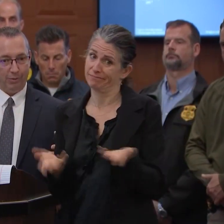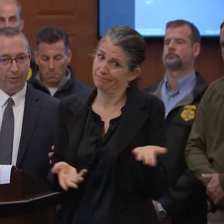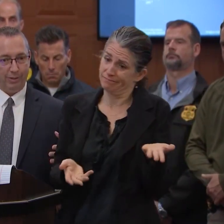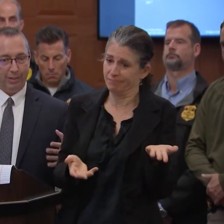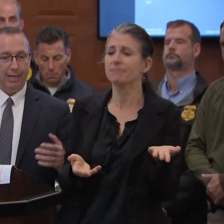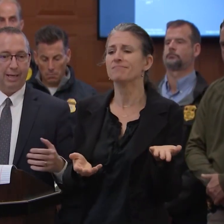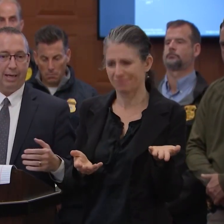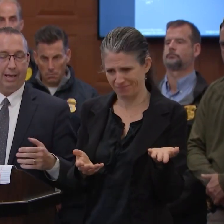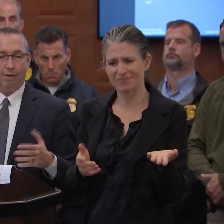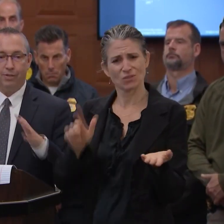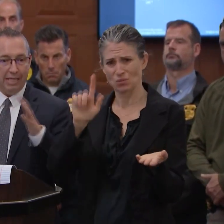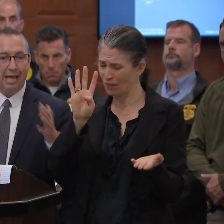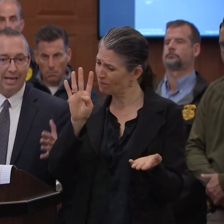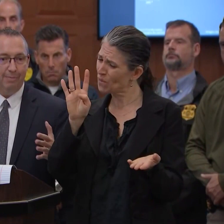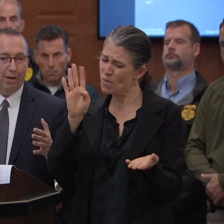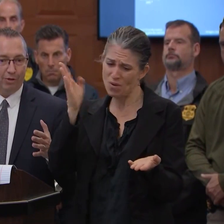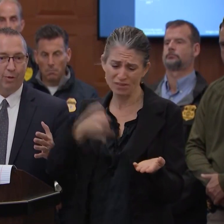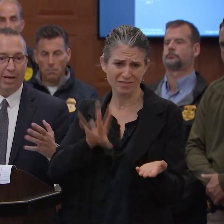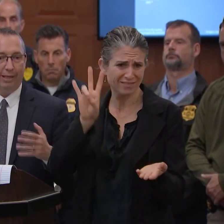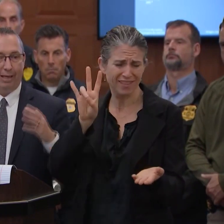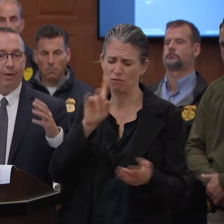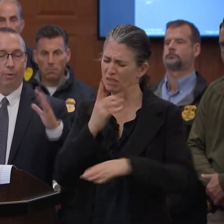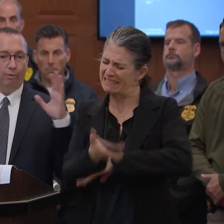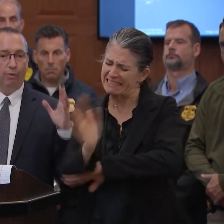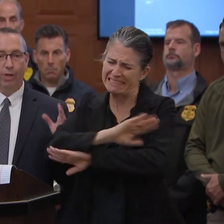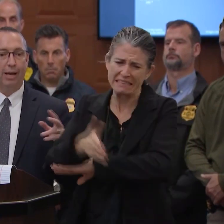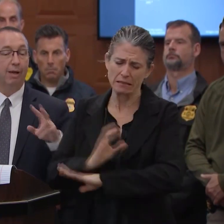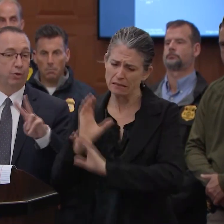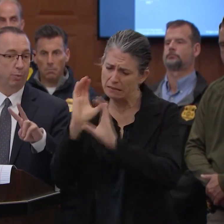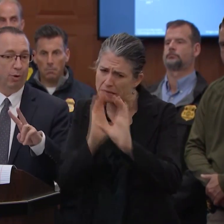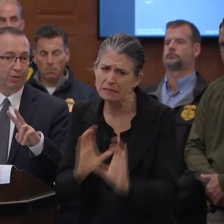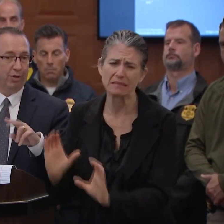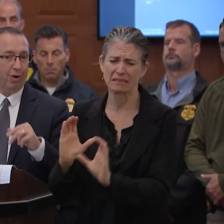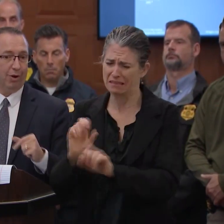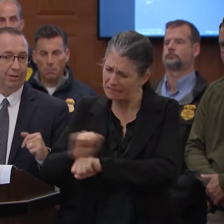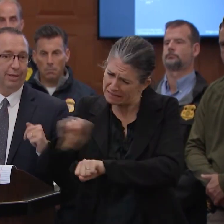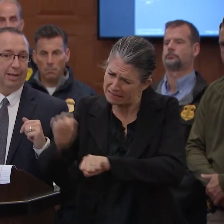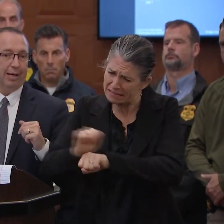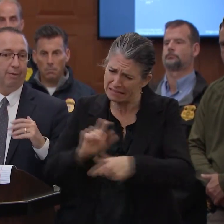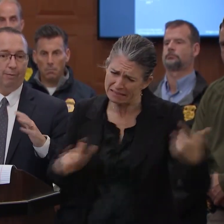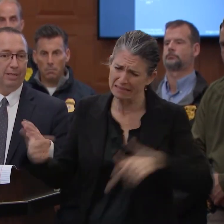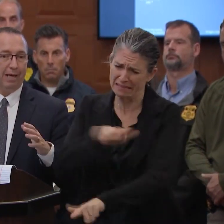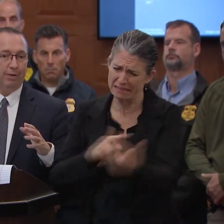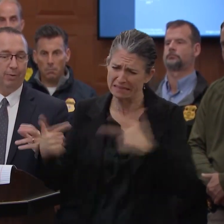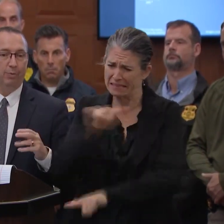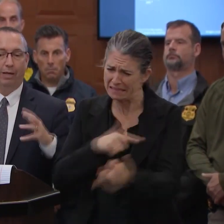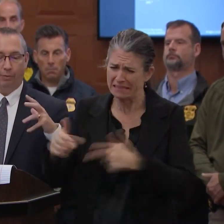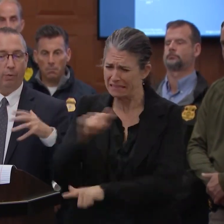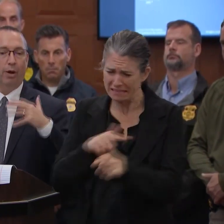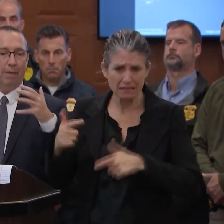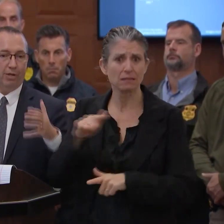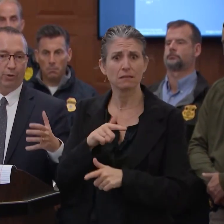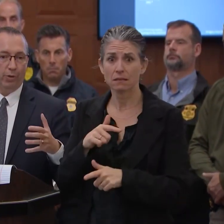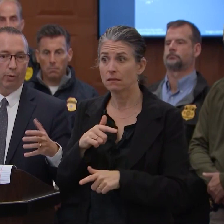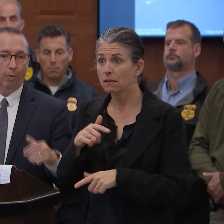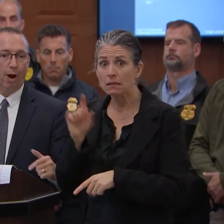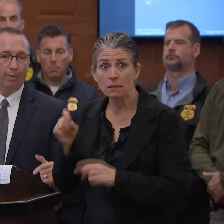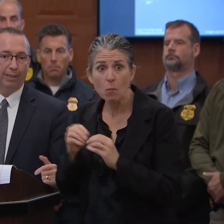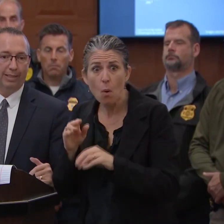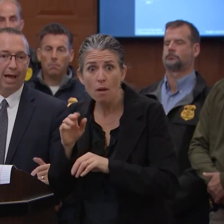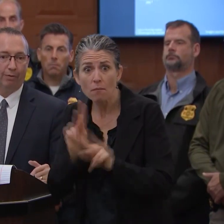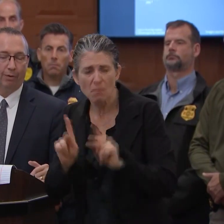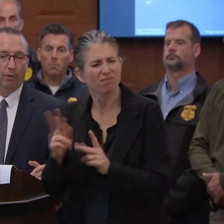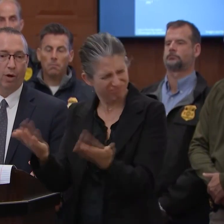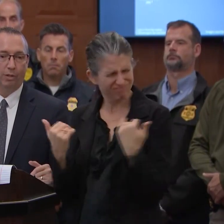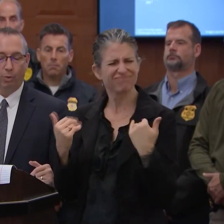additional resources. I've seen that email string like, hey, we're trying to have 2-person cars from a safety perspective. We want to make sure that we're